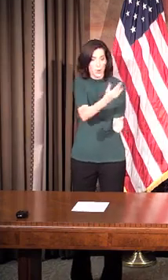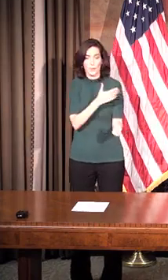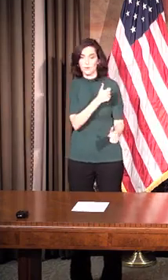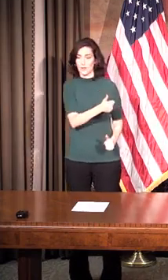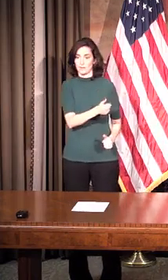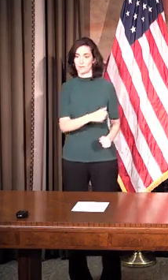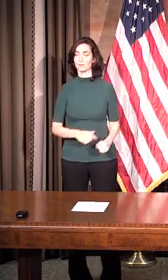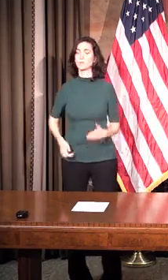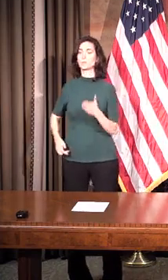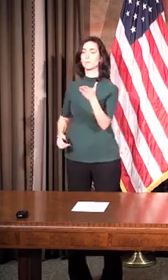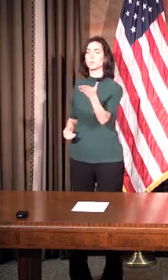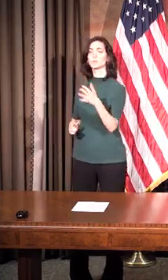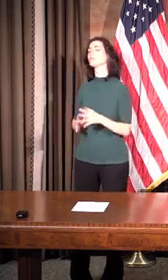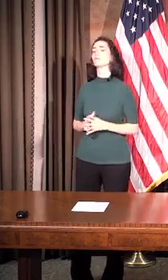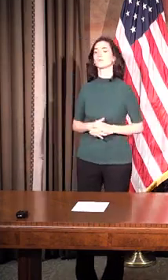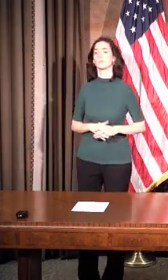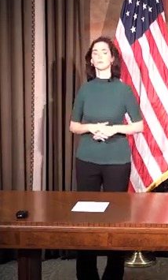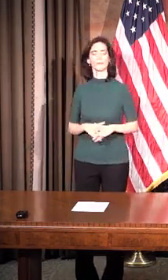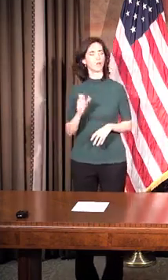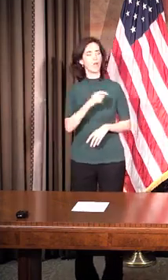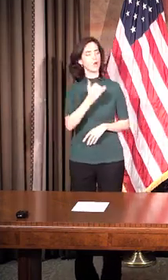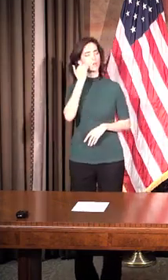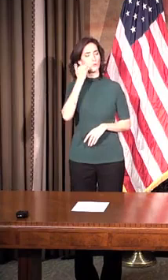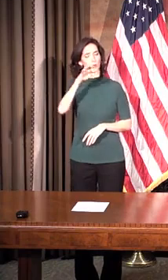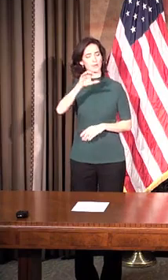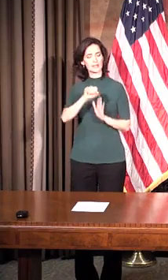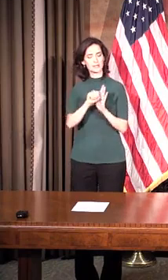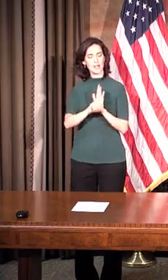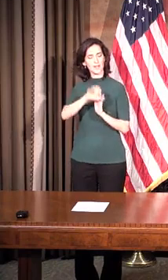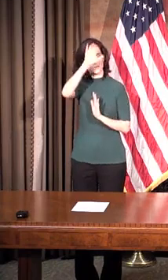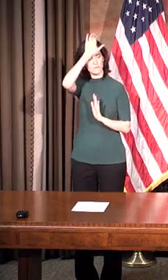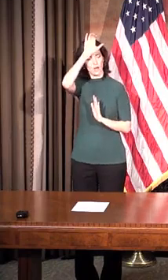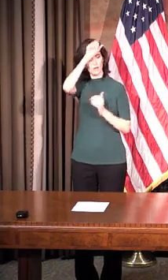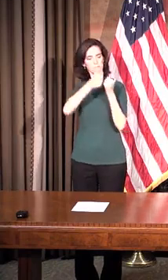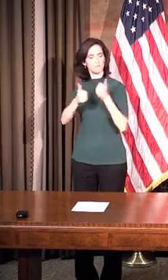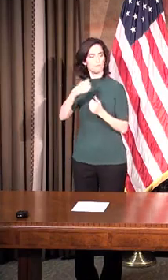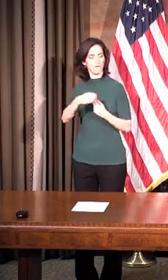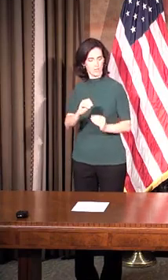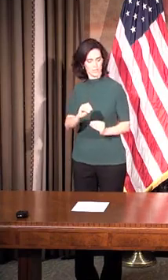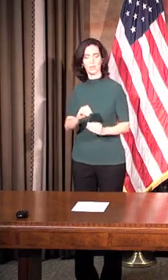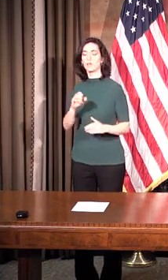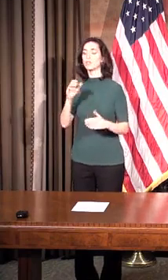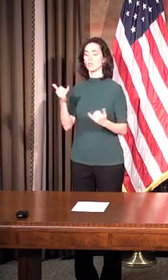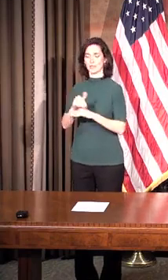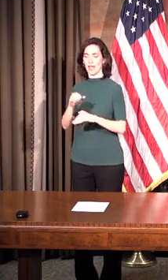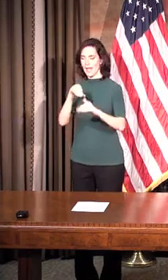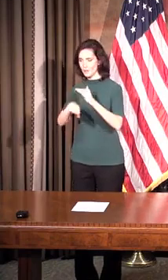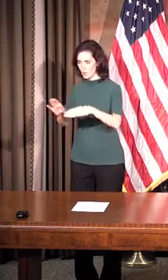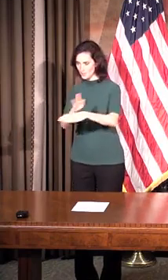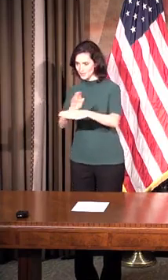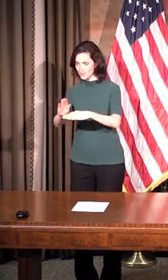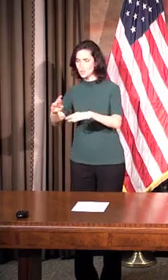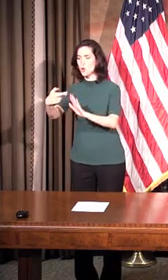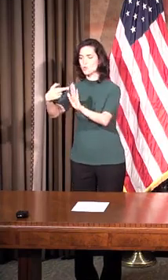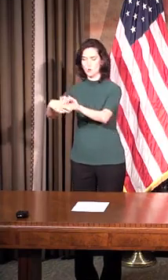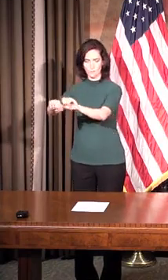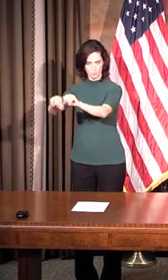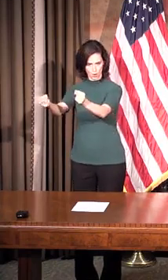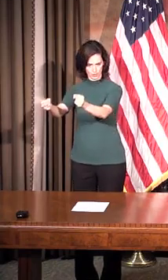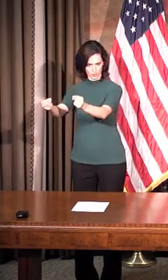sir. If the state fire marshal's office walks into a business tonight that is violating the rules, and their owner says, well, my